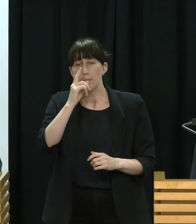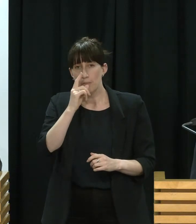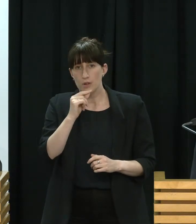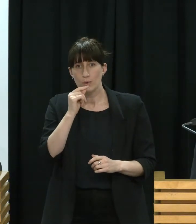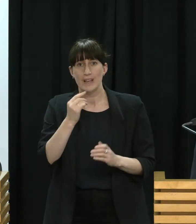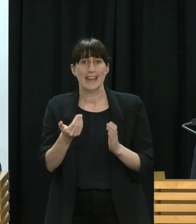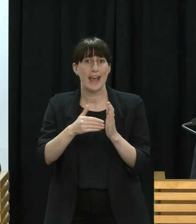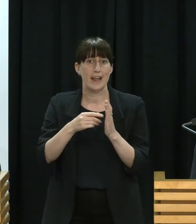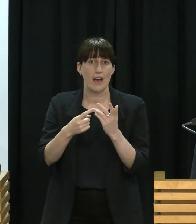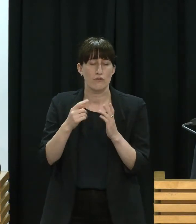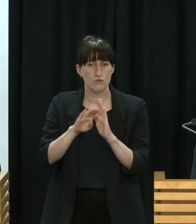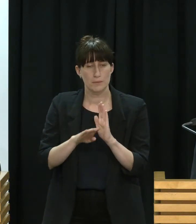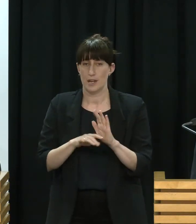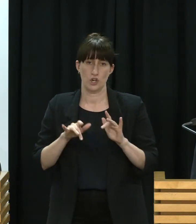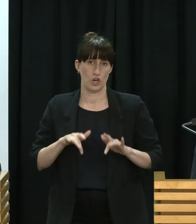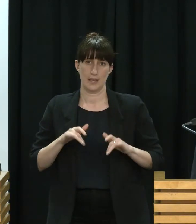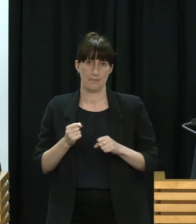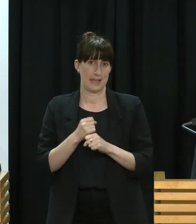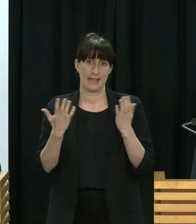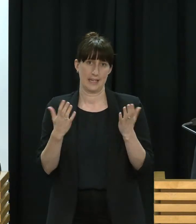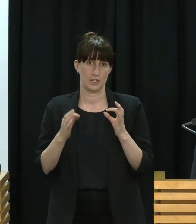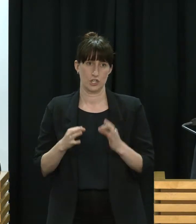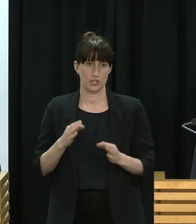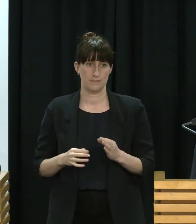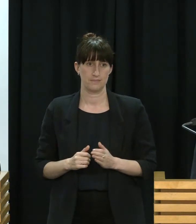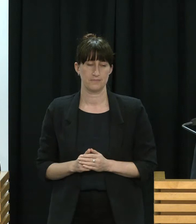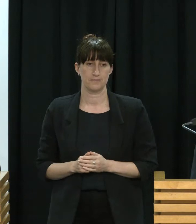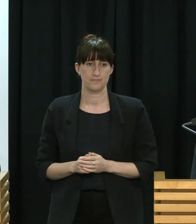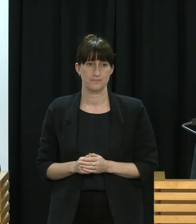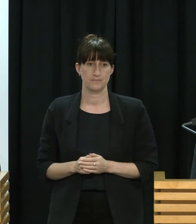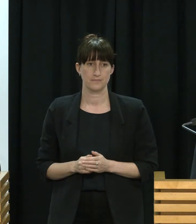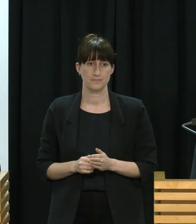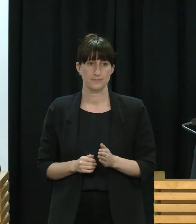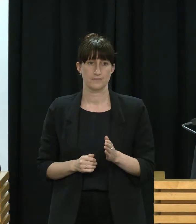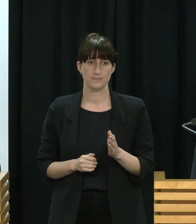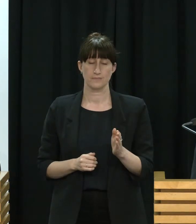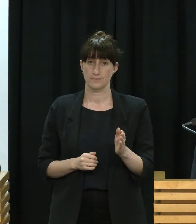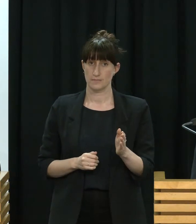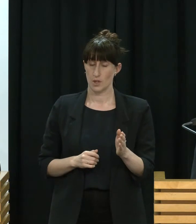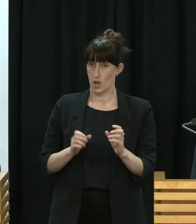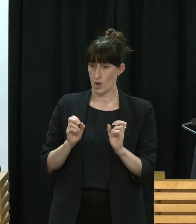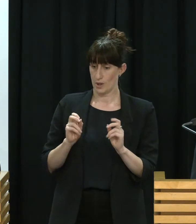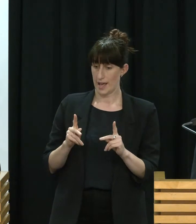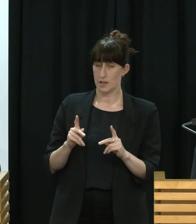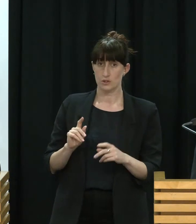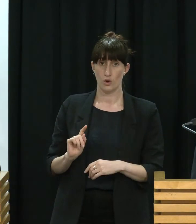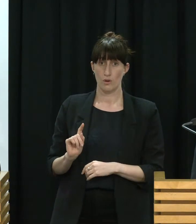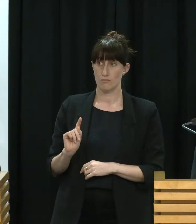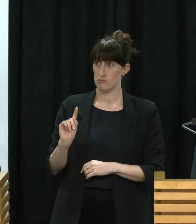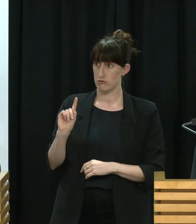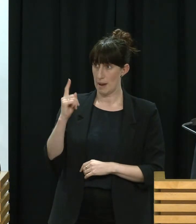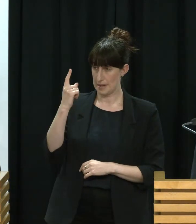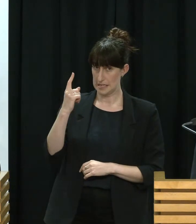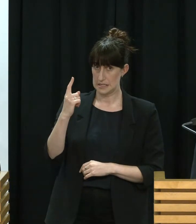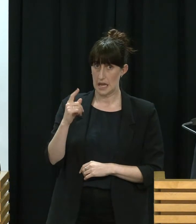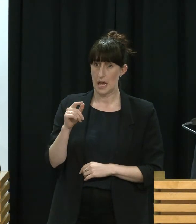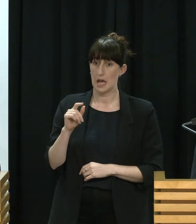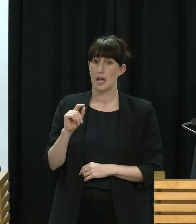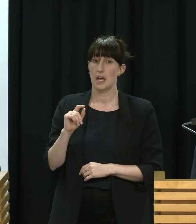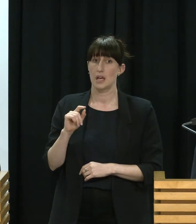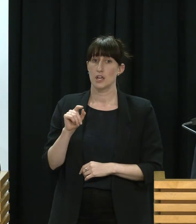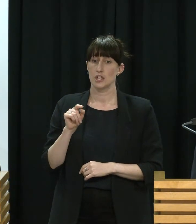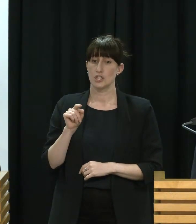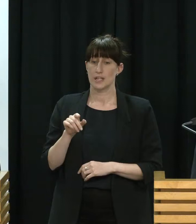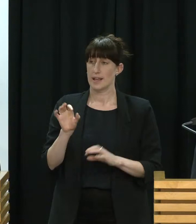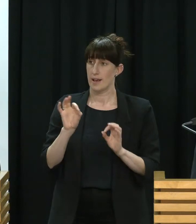Jenna. On that though, I mean, the Prime Minister is role modelling. Sorry, the Prime Minister is not wearing a mask for anything but eating or speaking in press conferences. Is